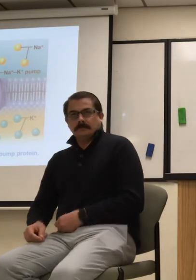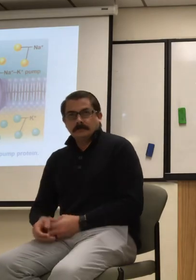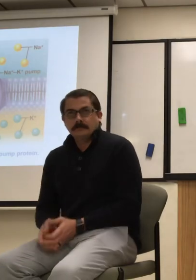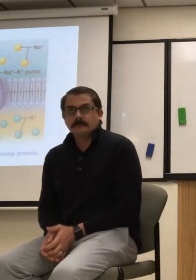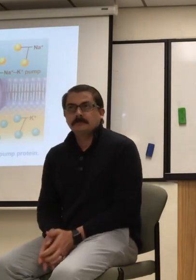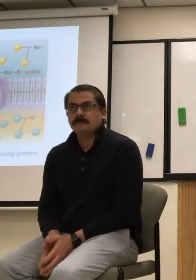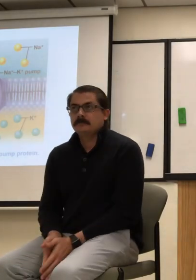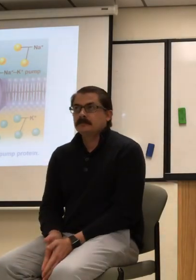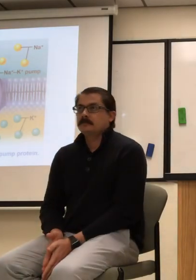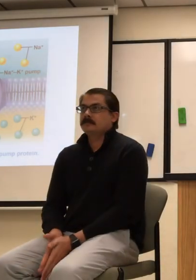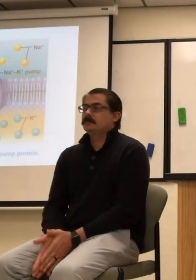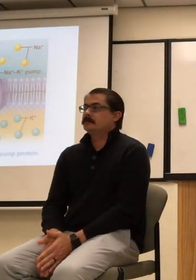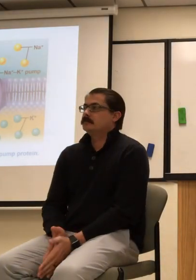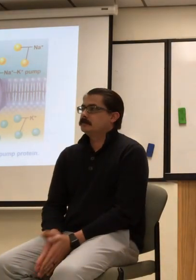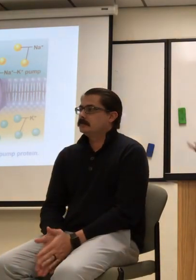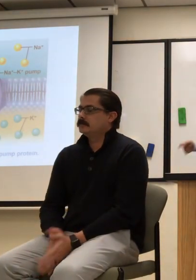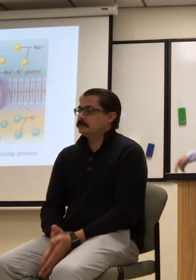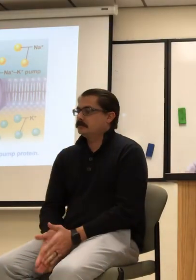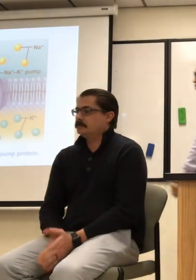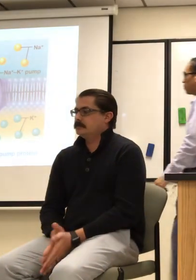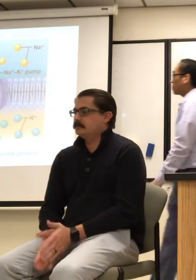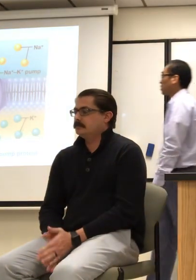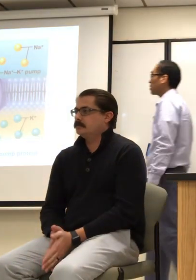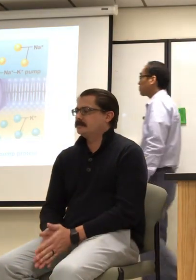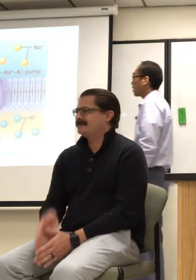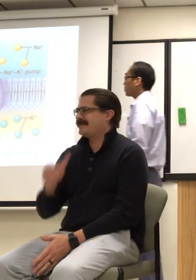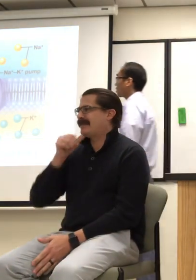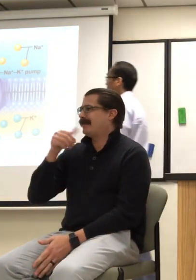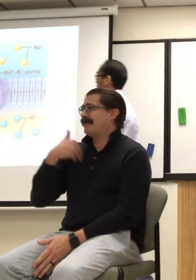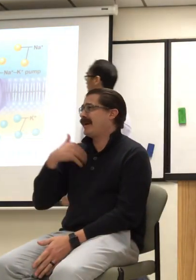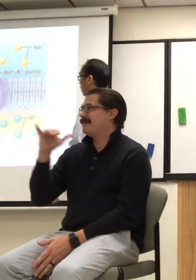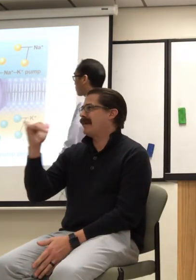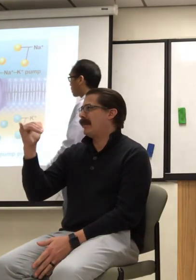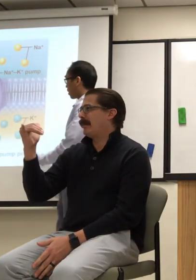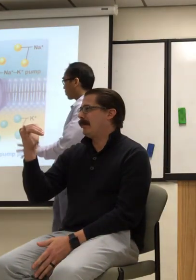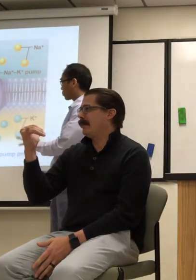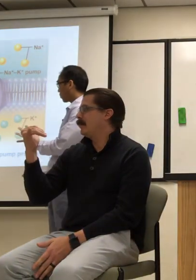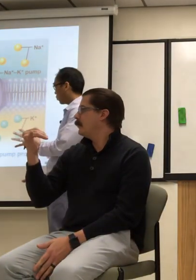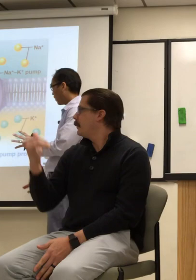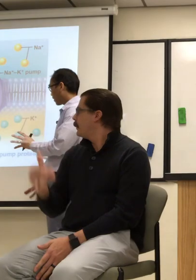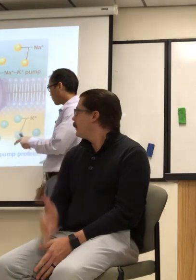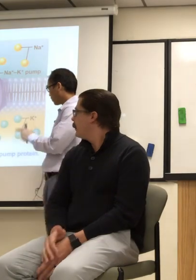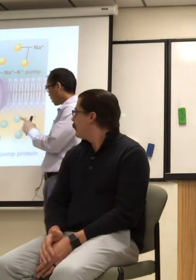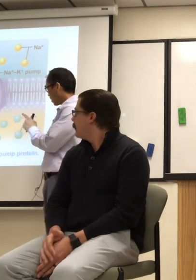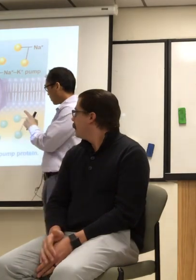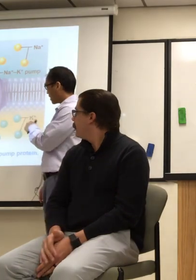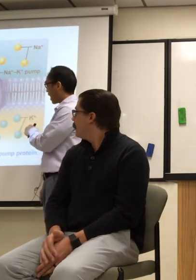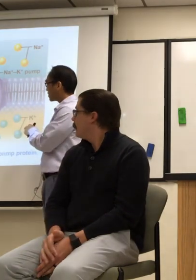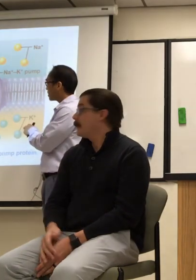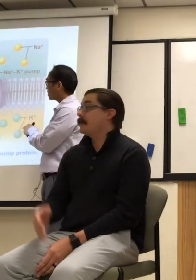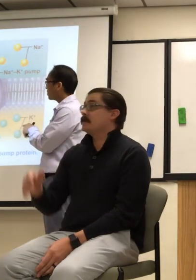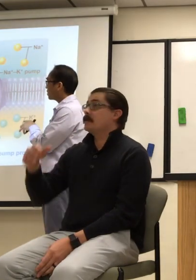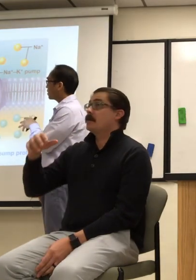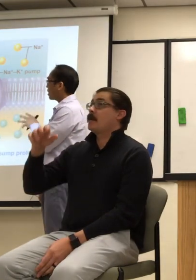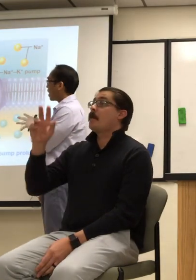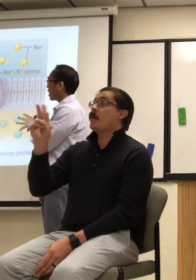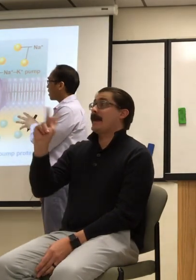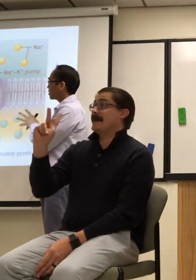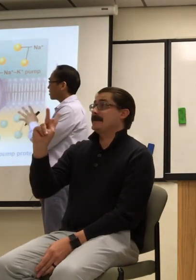Let's see, they have, I don't have yellow, I'll use a couple of colors. We're moving